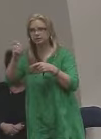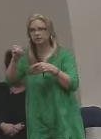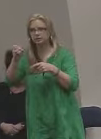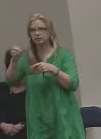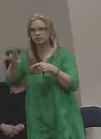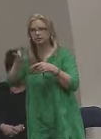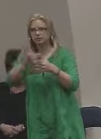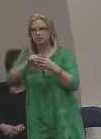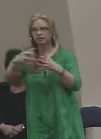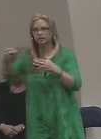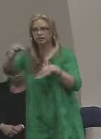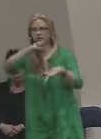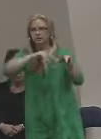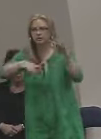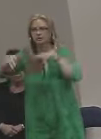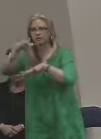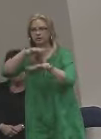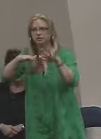that's out there.